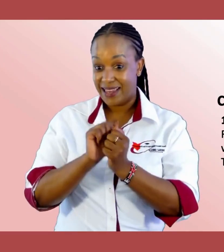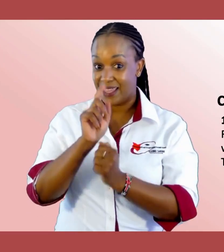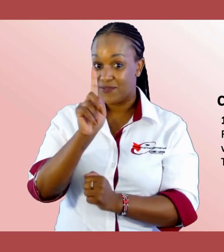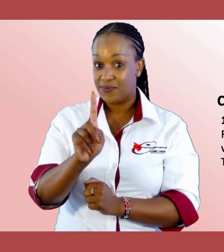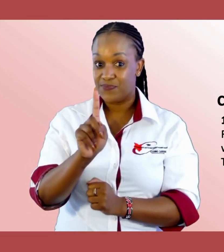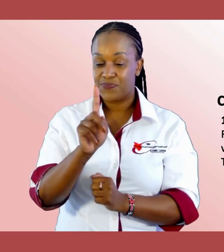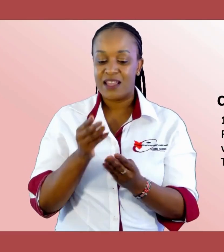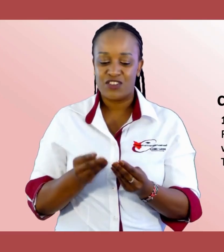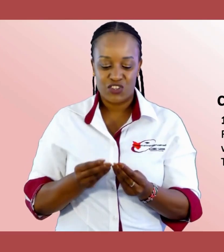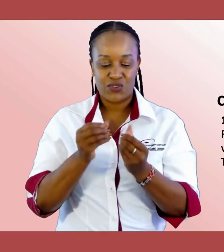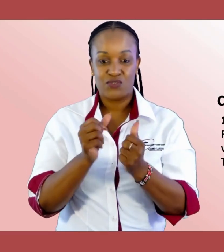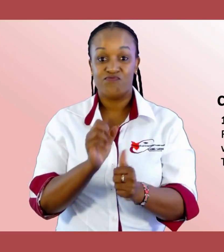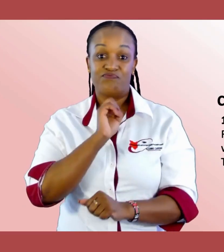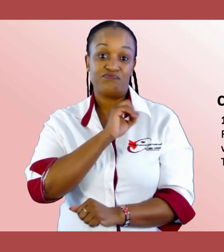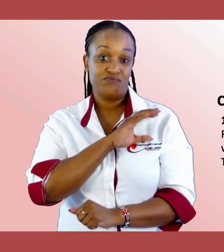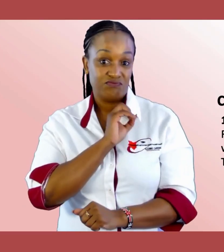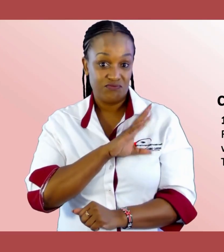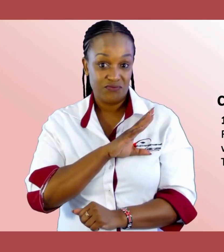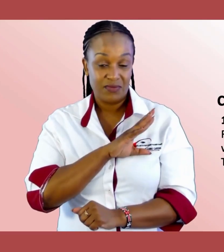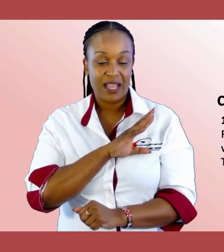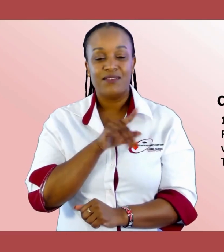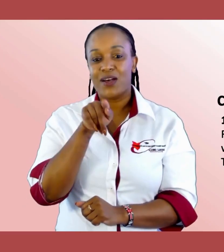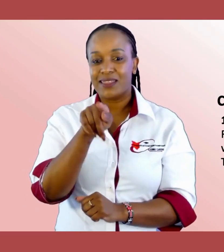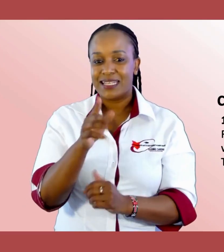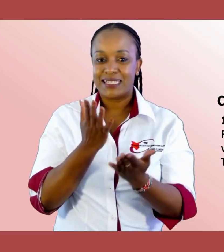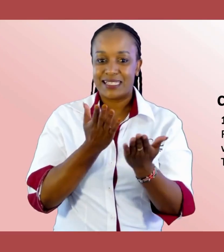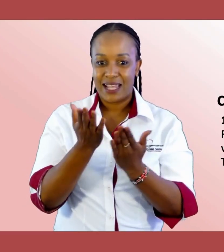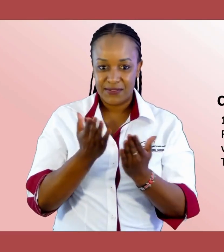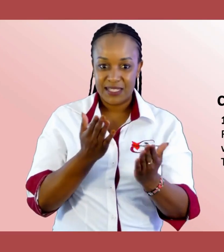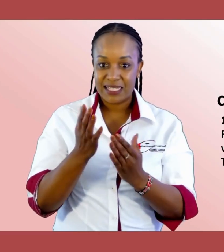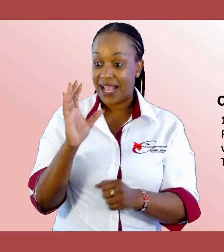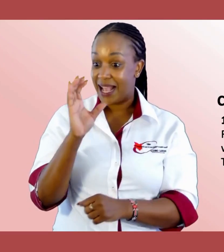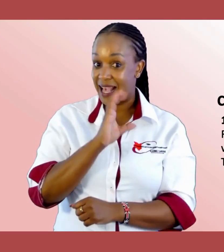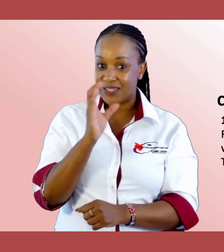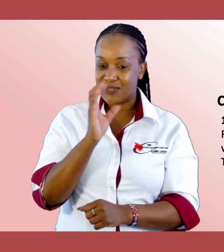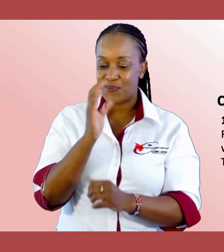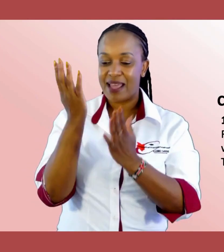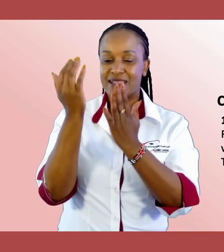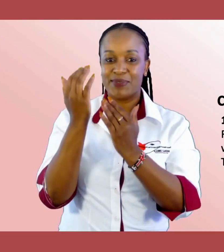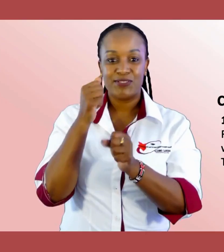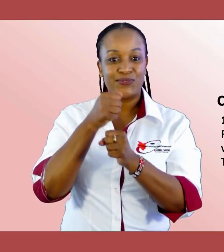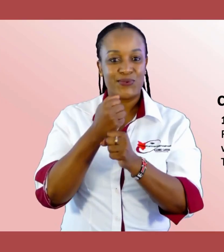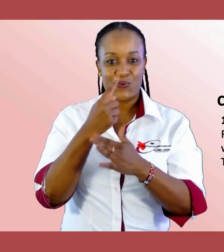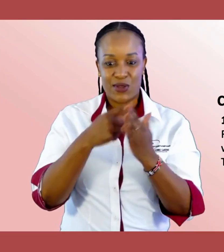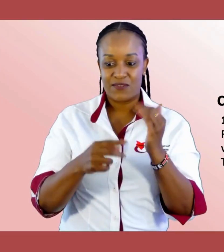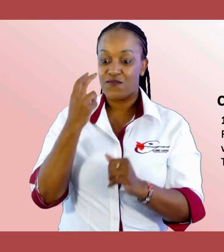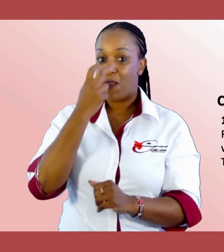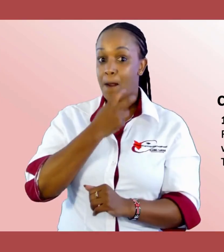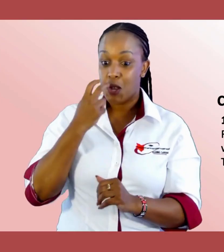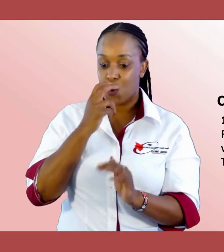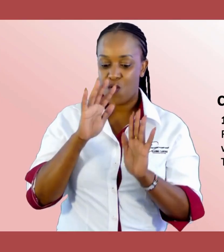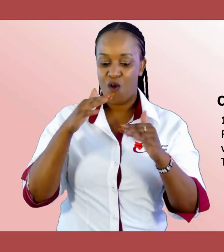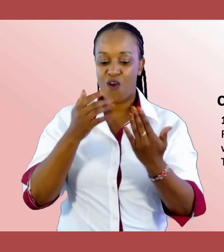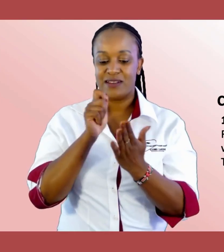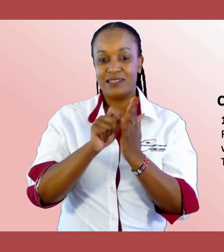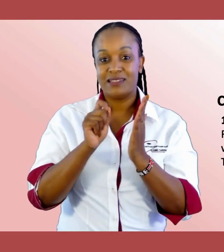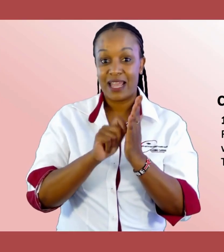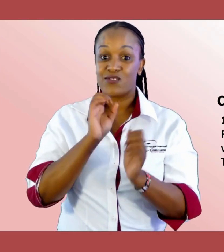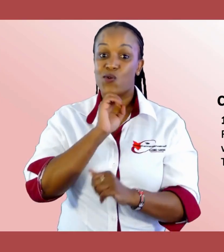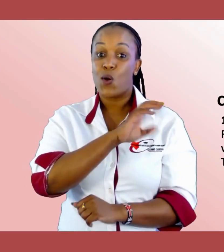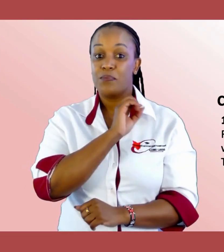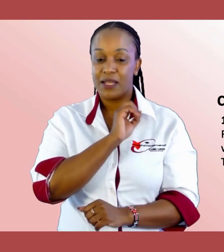11. Resolution of complaints. For this service, the customer is required to make a verbal or written